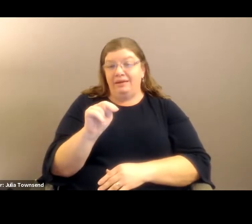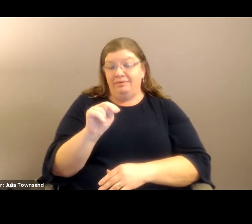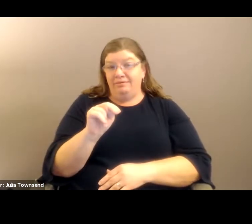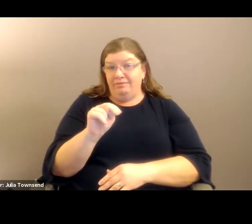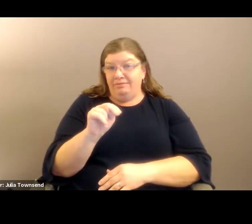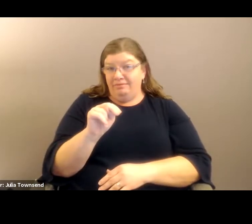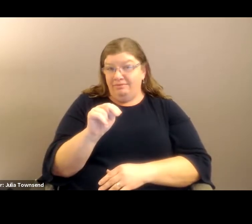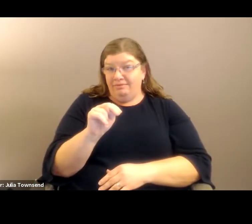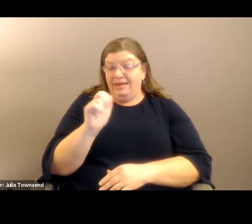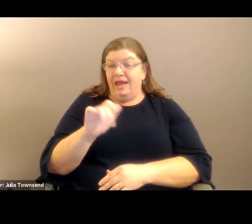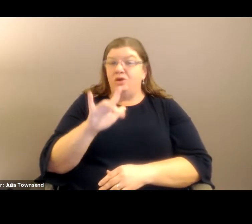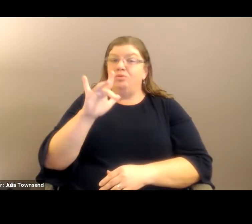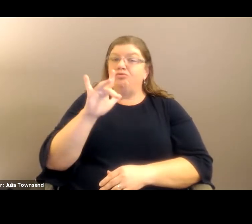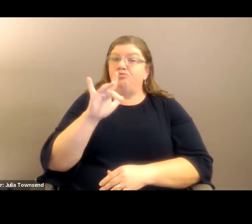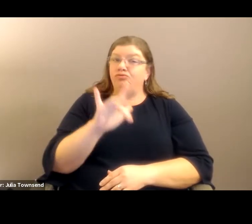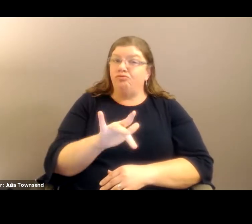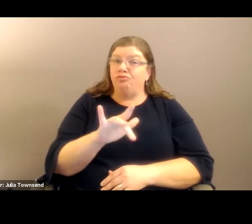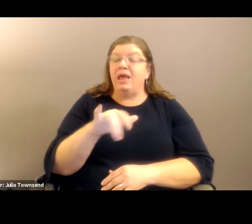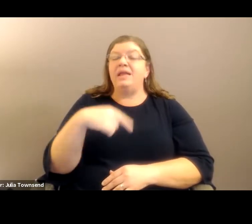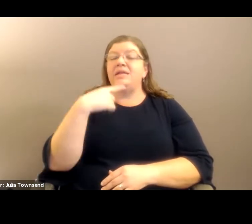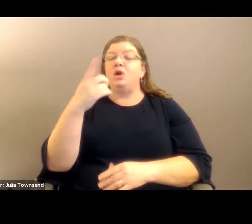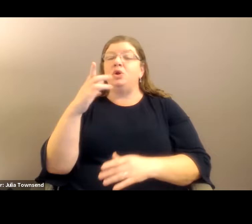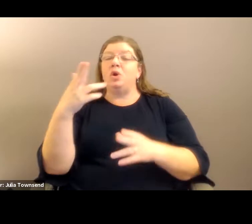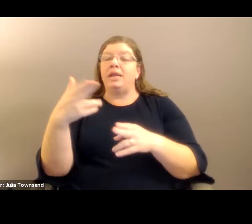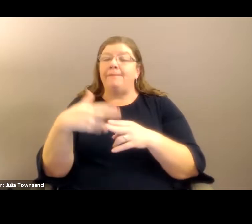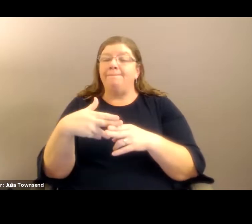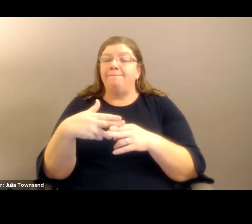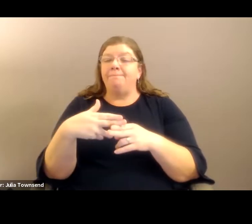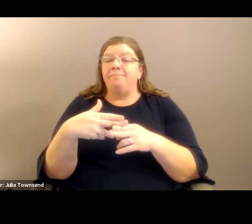please state your full name.